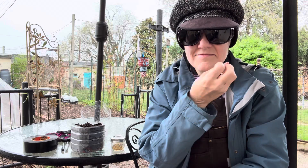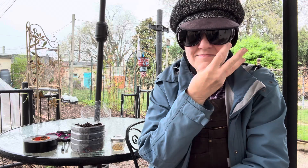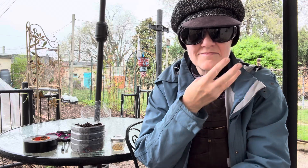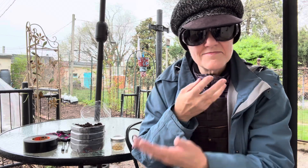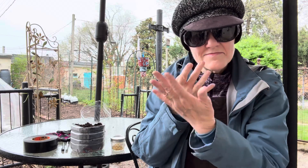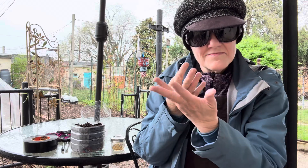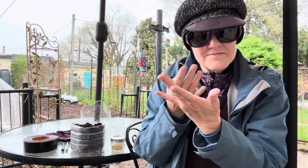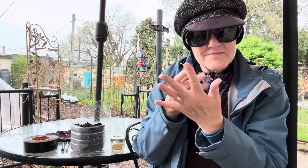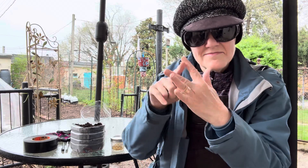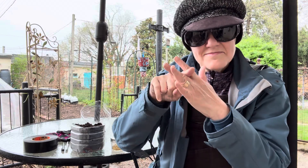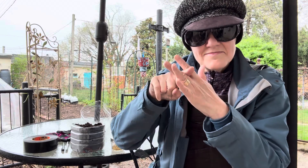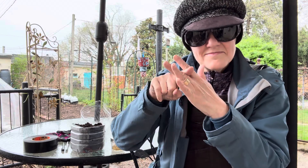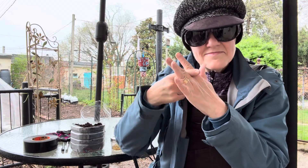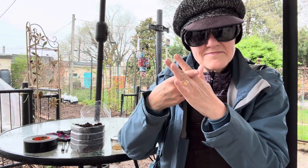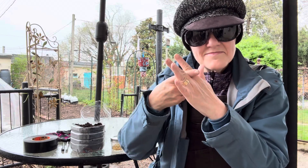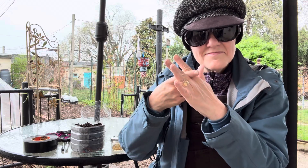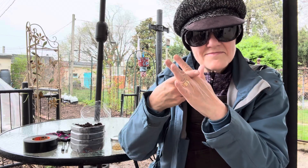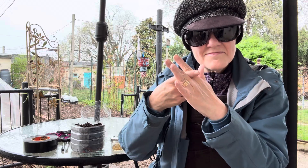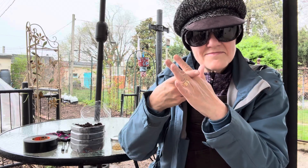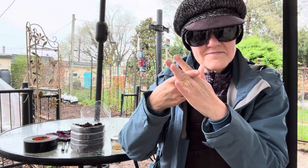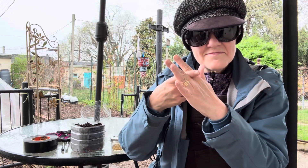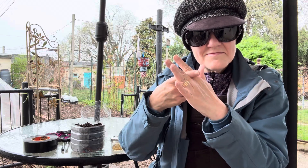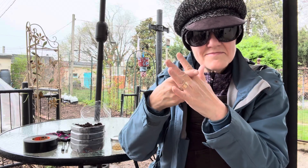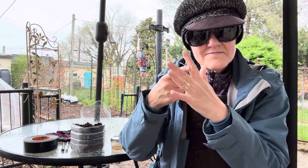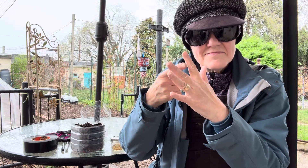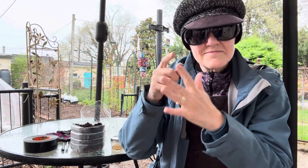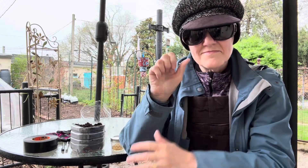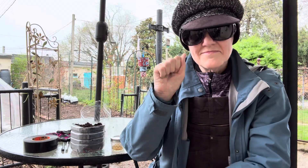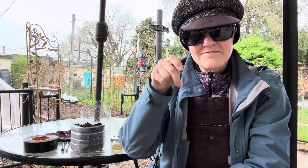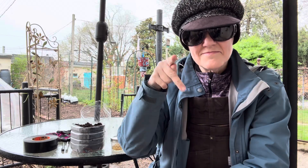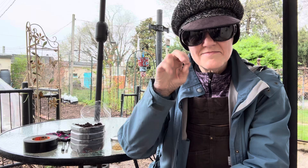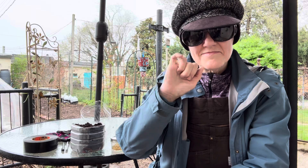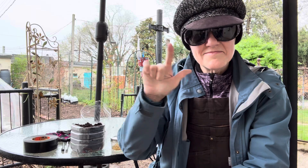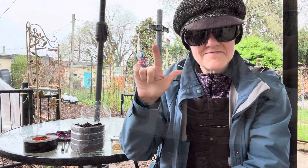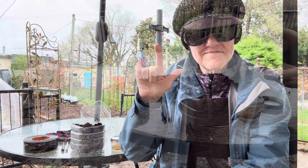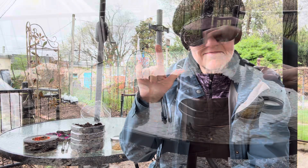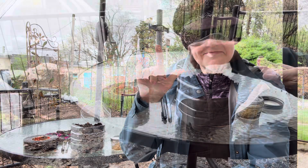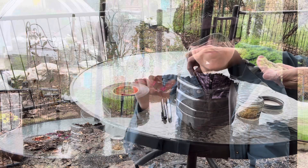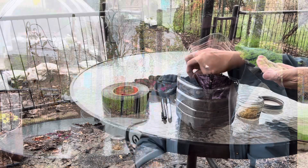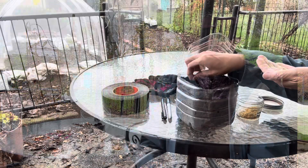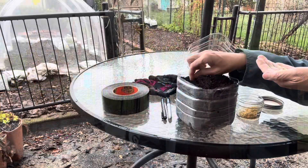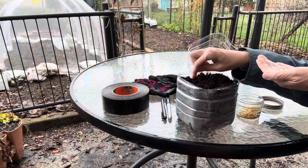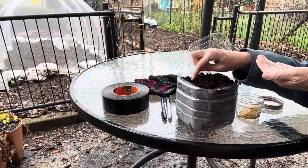and flowers should be winter sown in April.